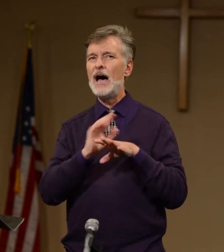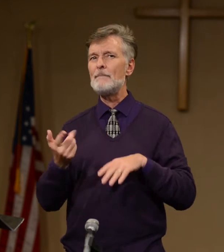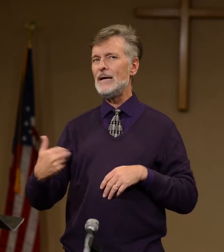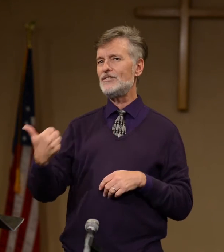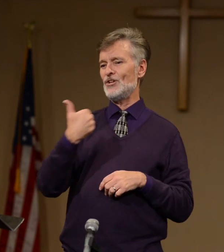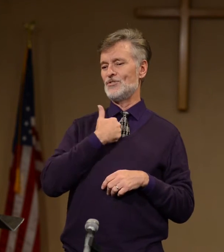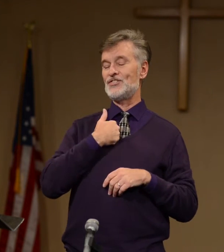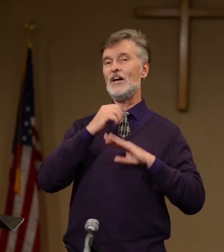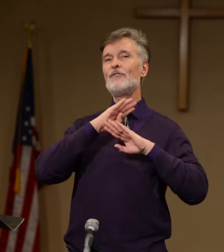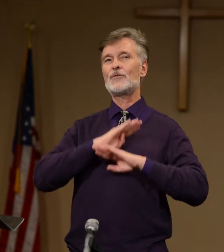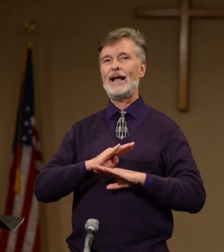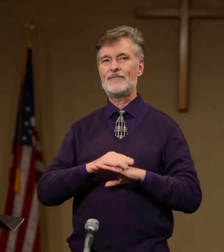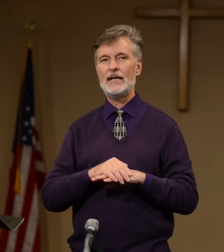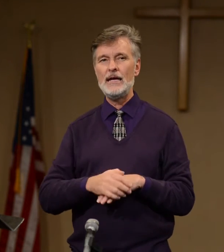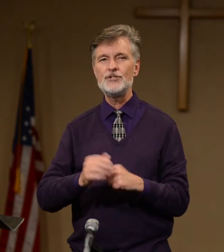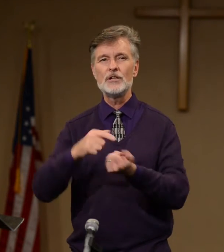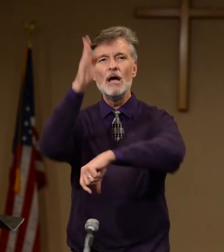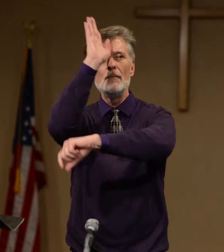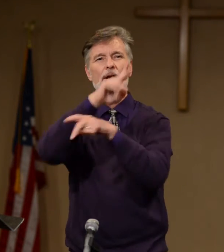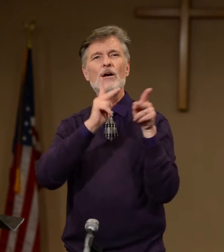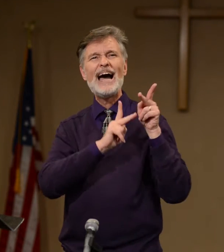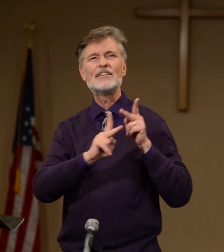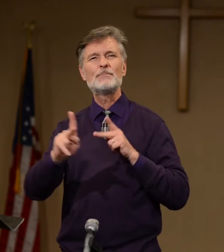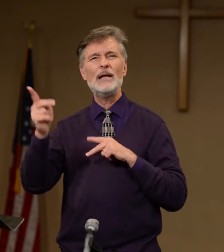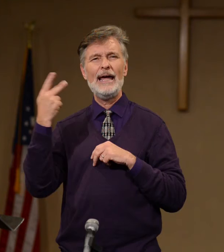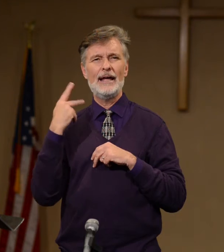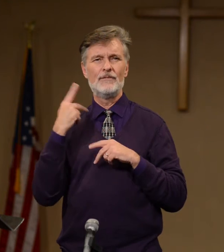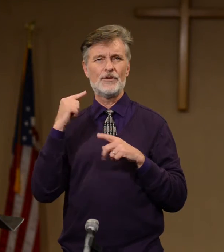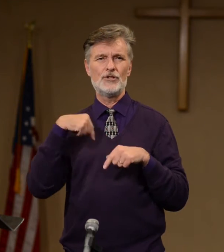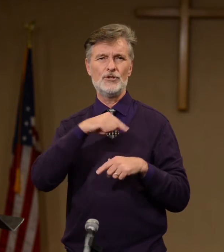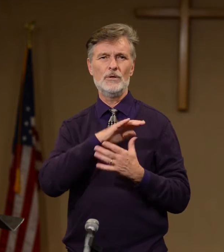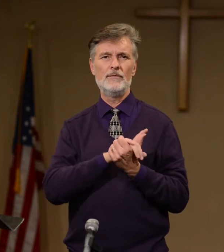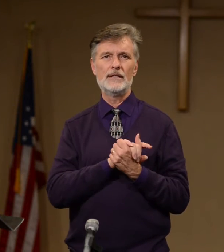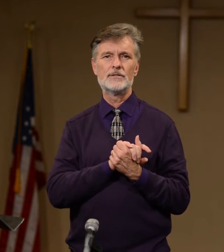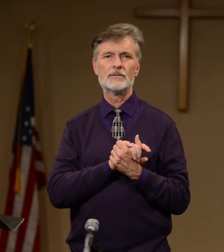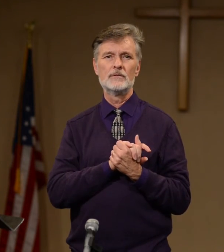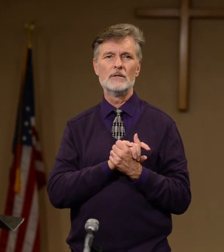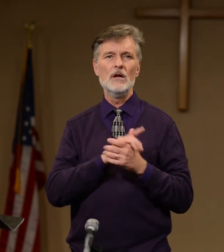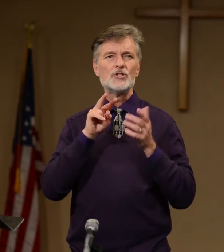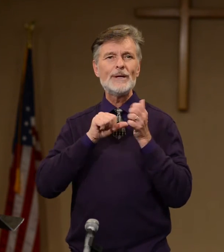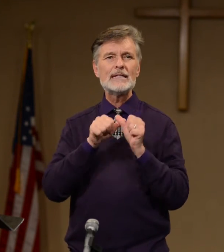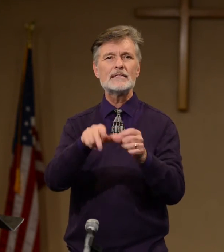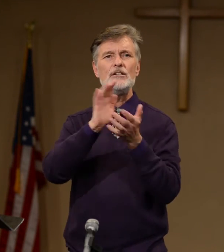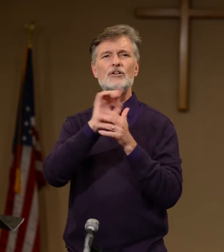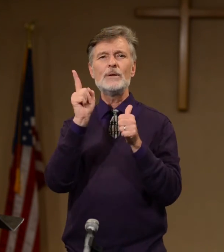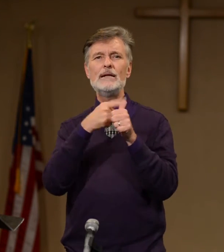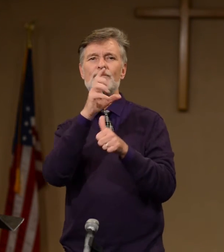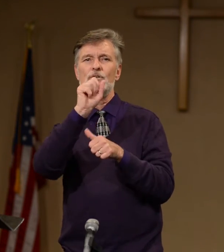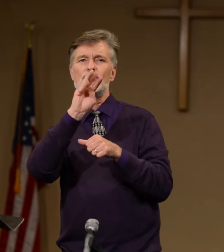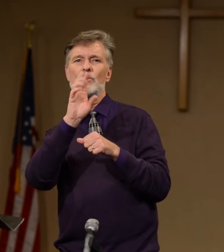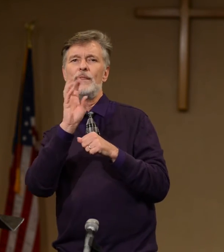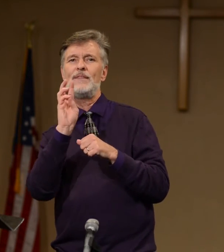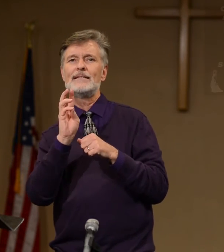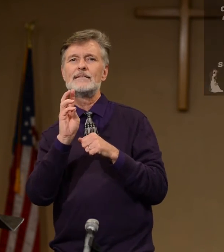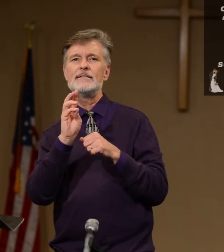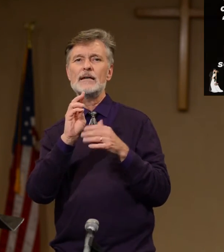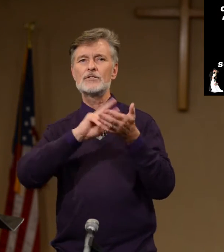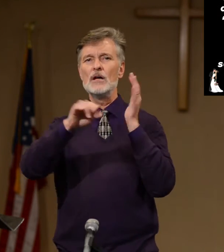not based on self-gratification, but on God's plan for the two of us. So we continue to read in 1 Corinthians 6,